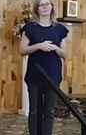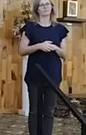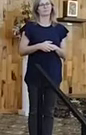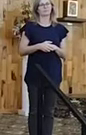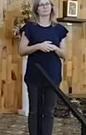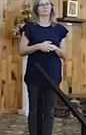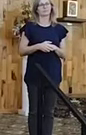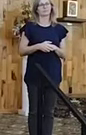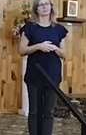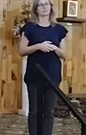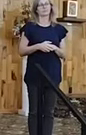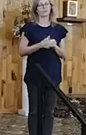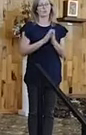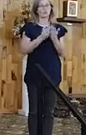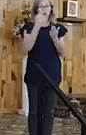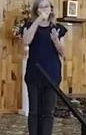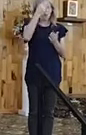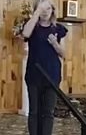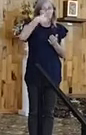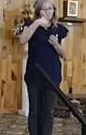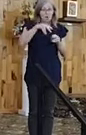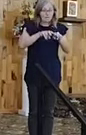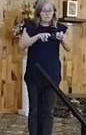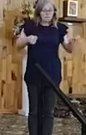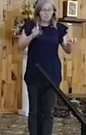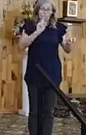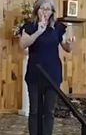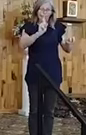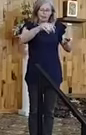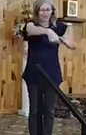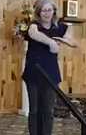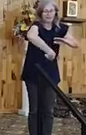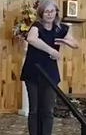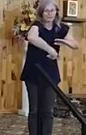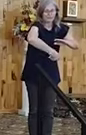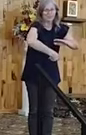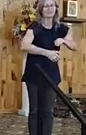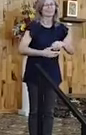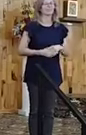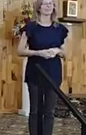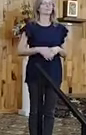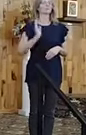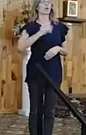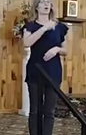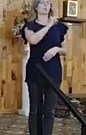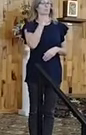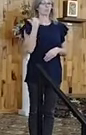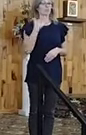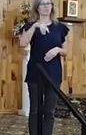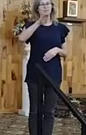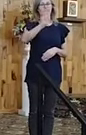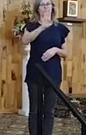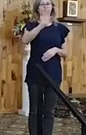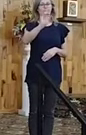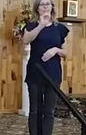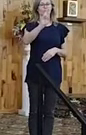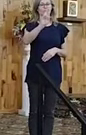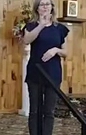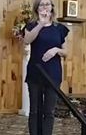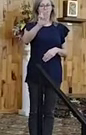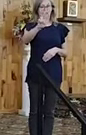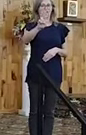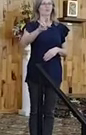The books for the front pew are underneath the pew. Our celebrant is Father Robert Bouffier. We stand as we begin our Mass with